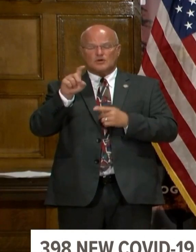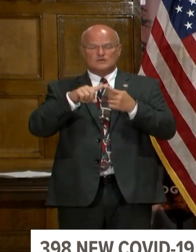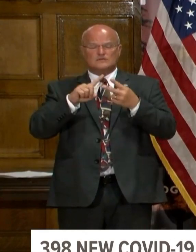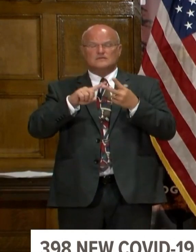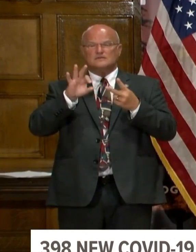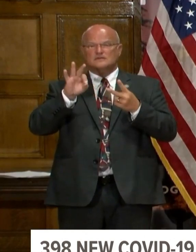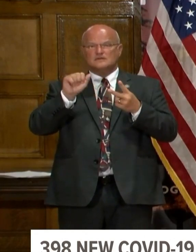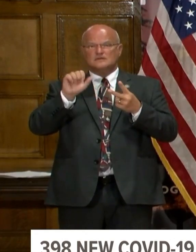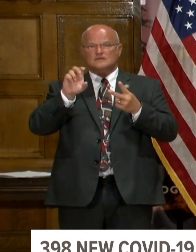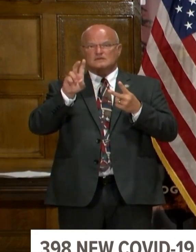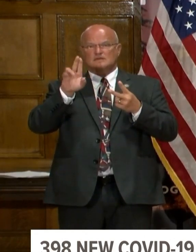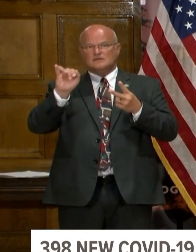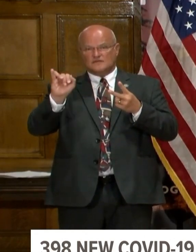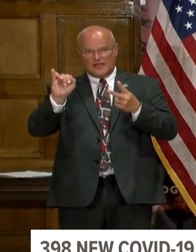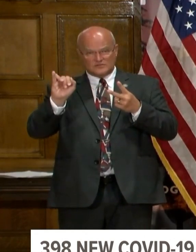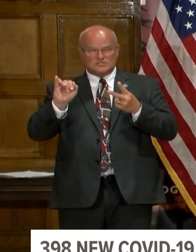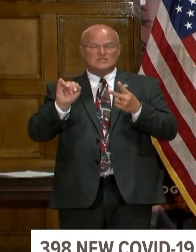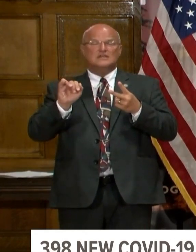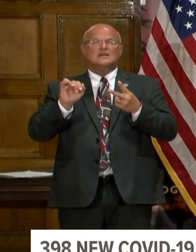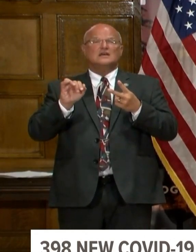Fauci,